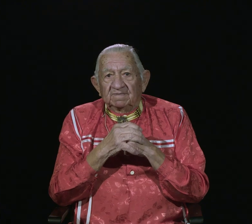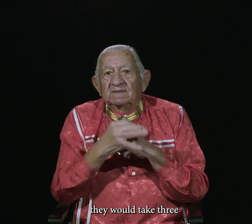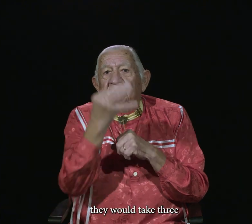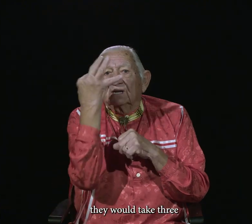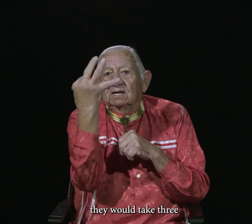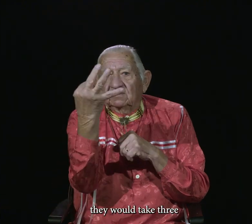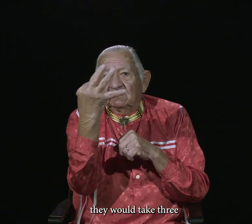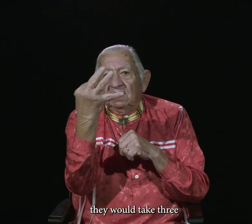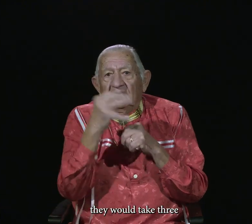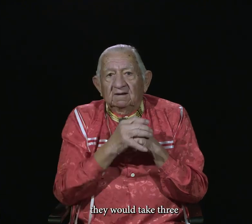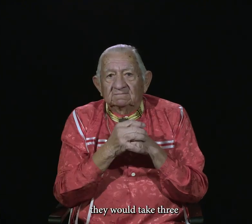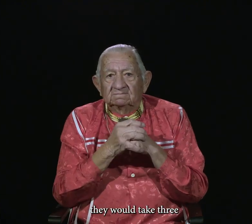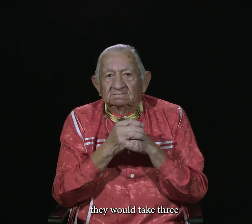They would take 3